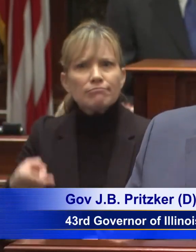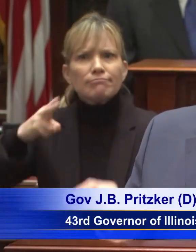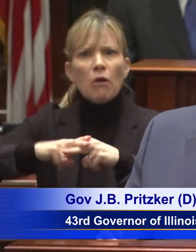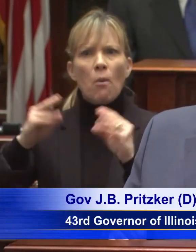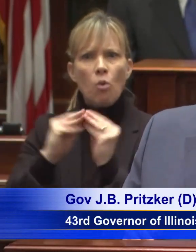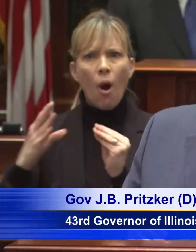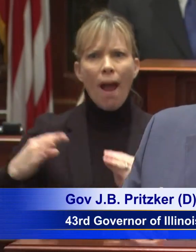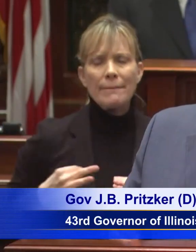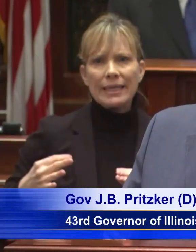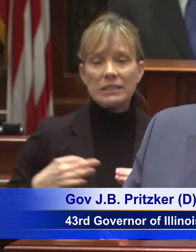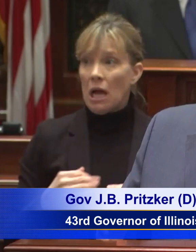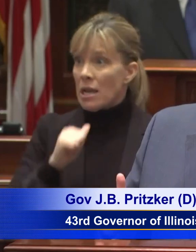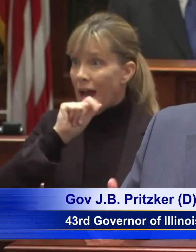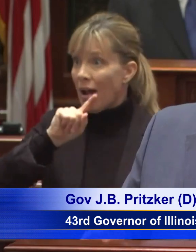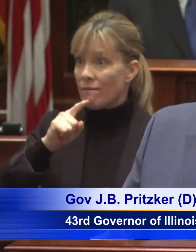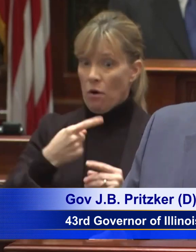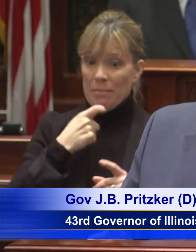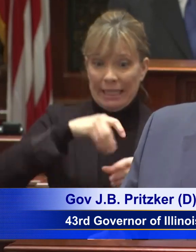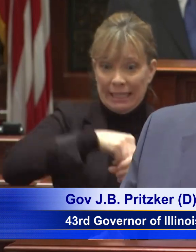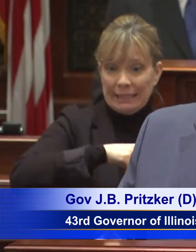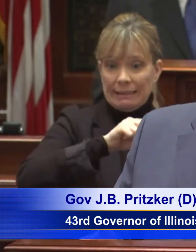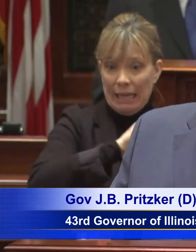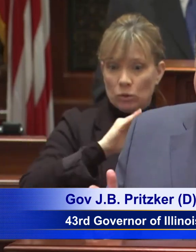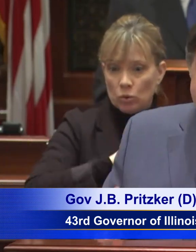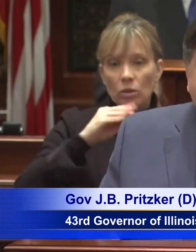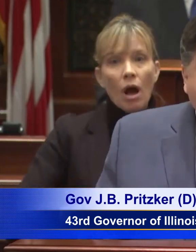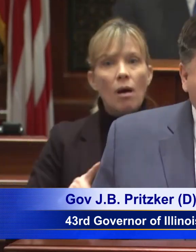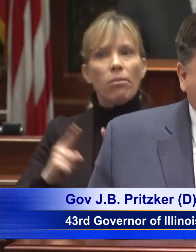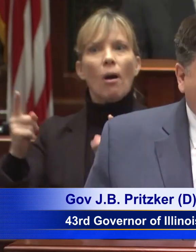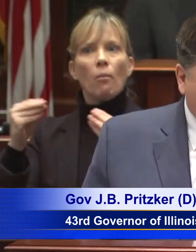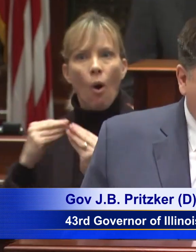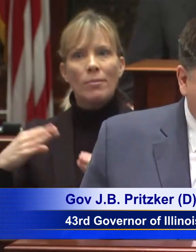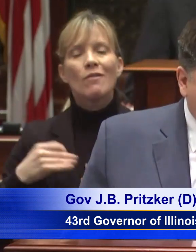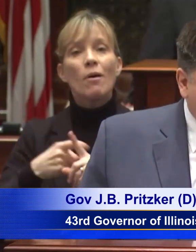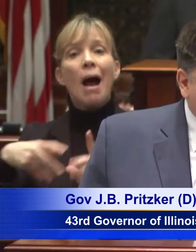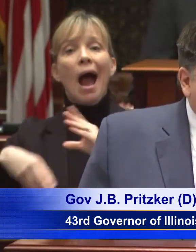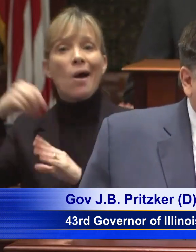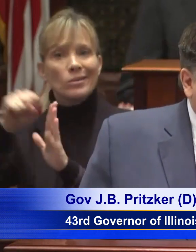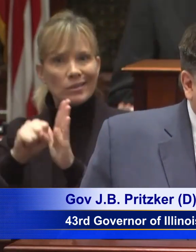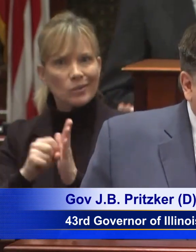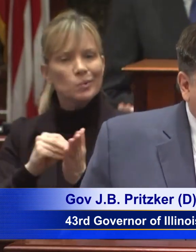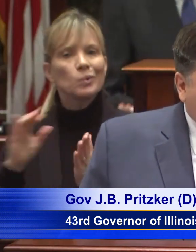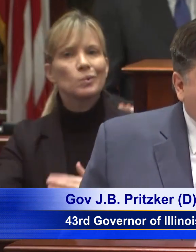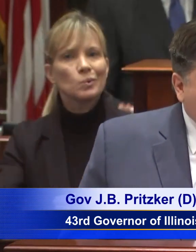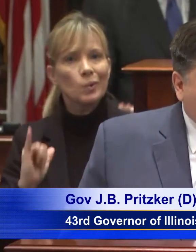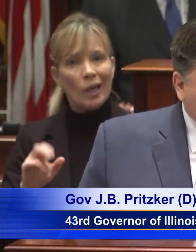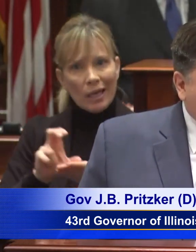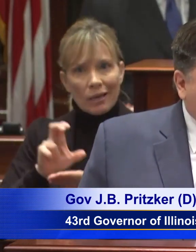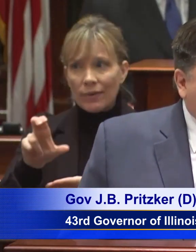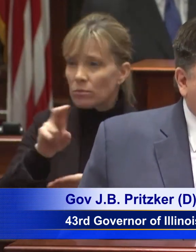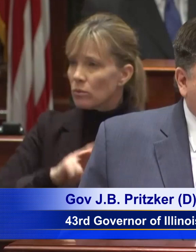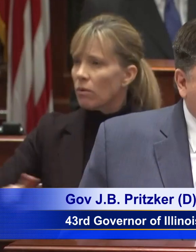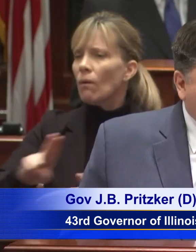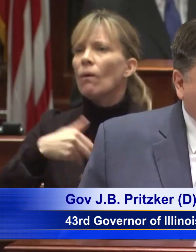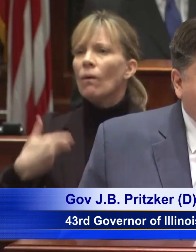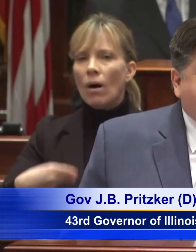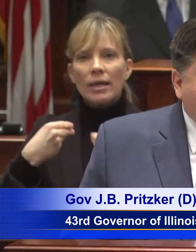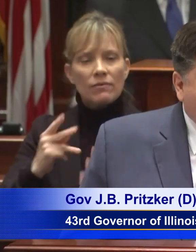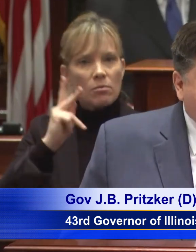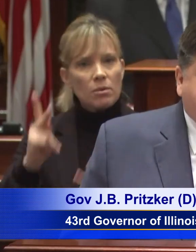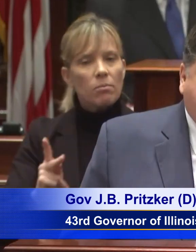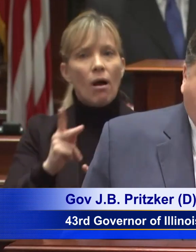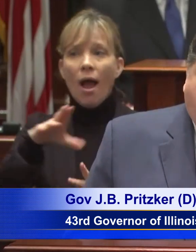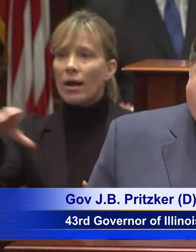in applications, not just from in-state students, but out of state too. Investments in our universities are giving people